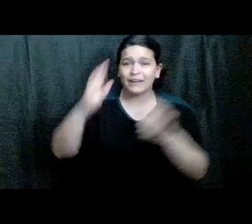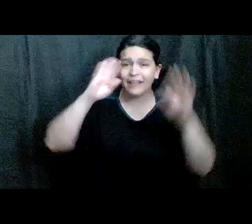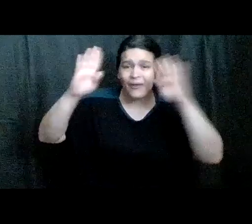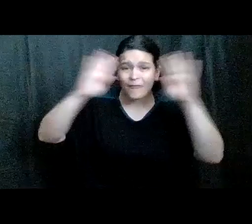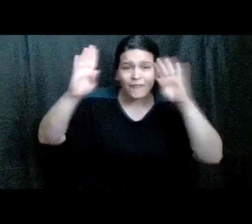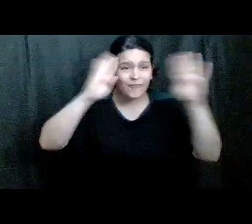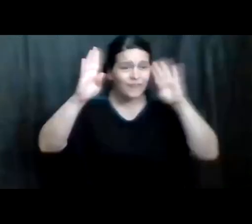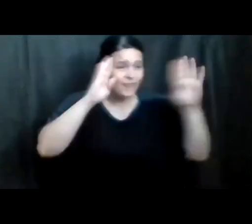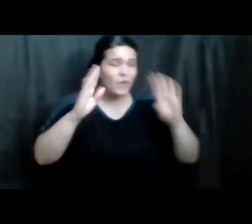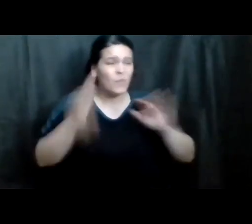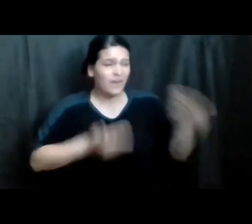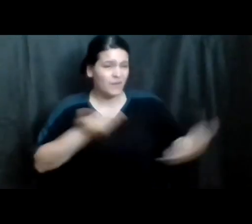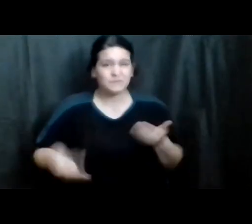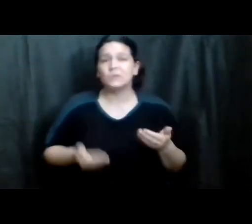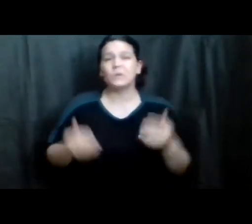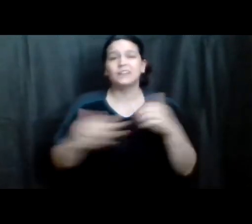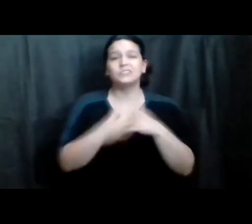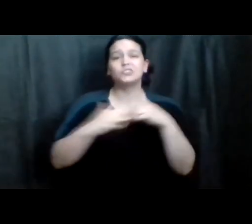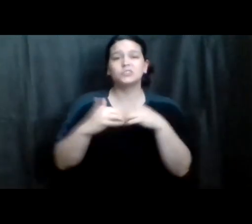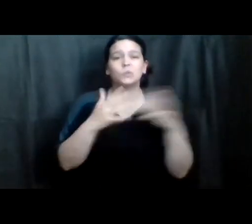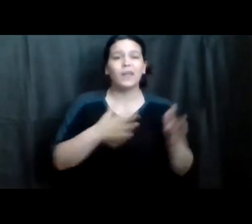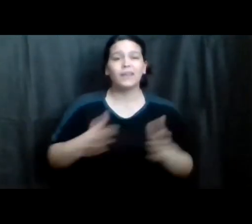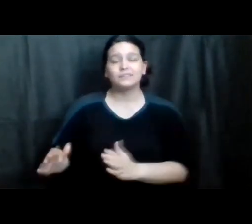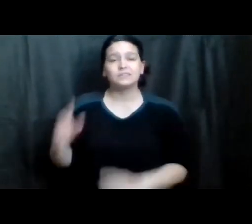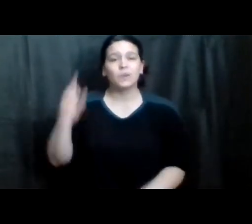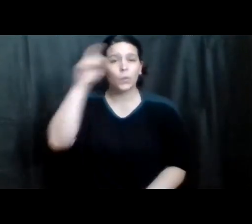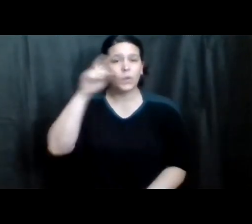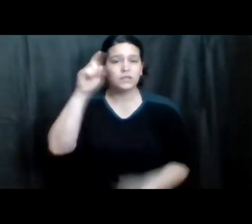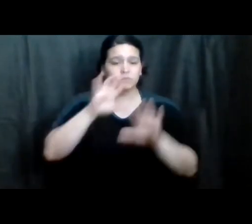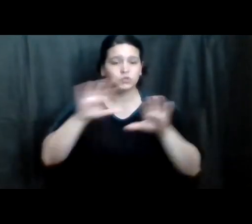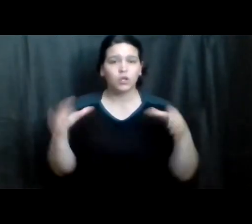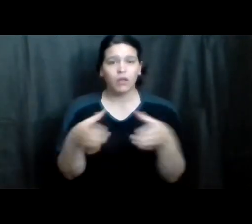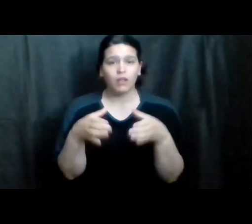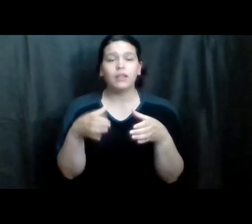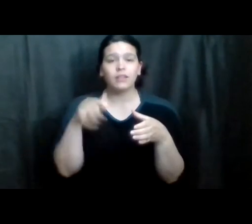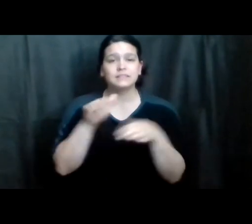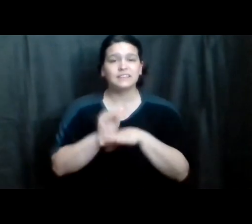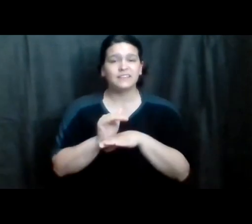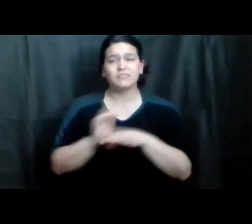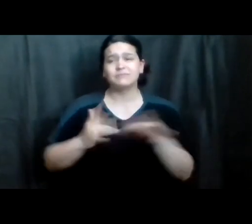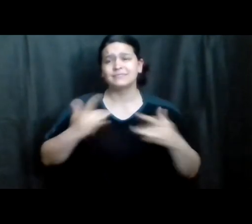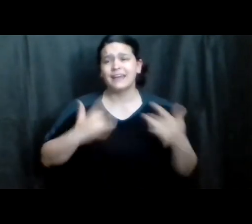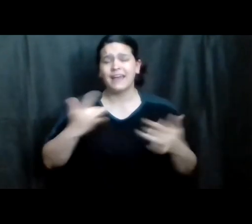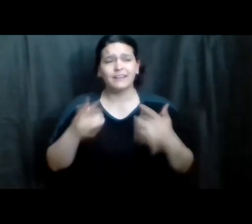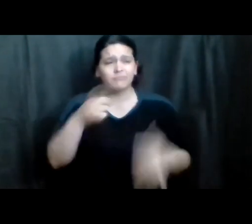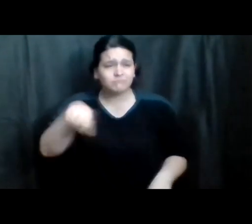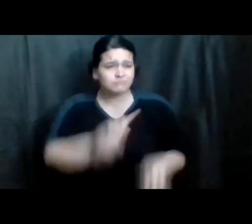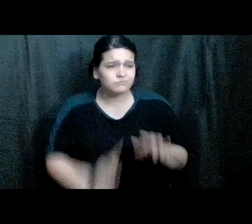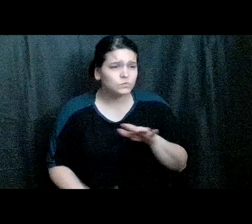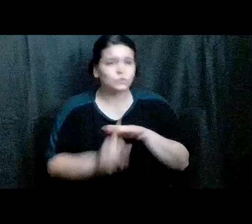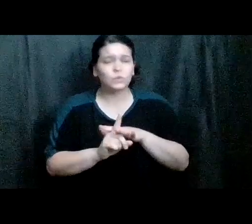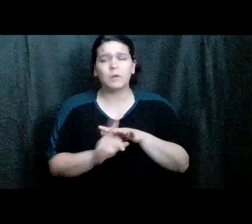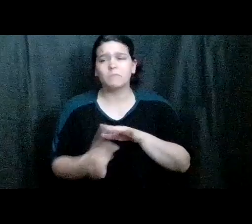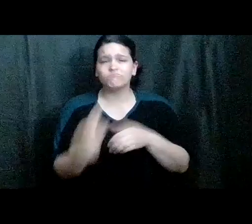Welcome to Indigenous Ways Wisdom Circle this evening. We are so excited to have you all with us this evening. And as